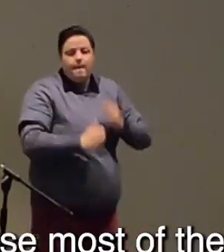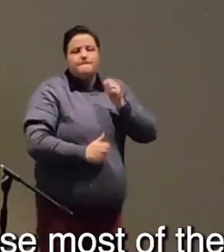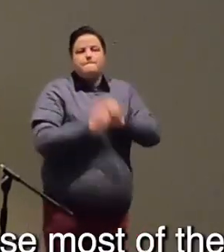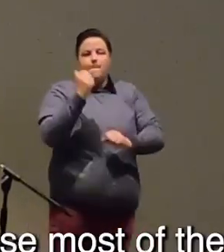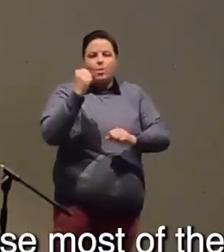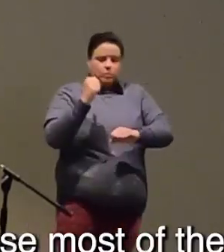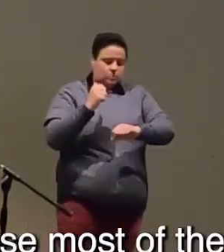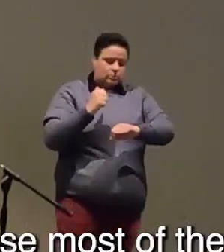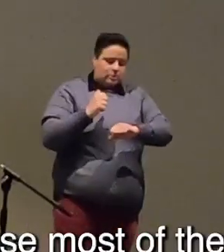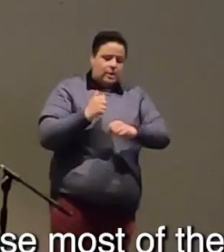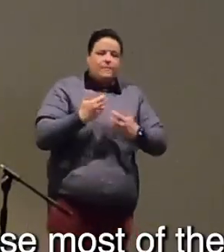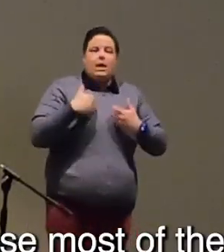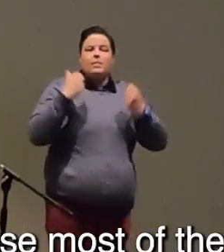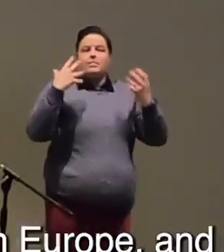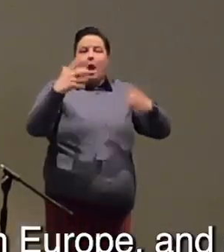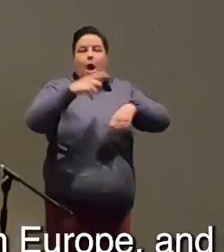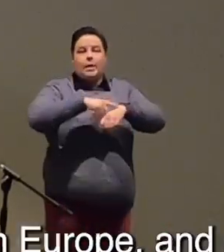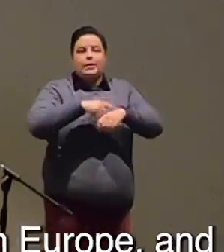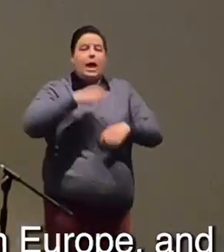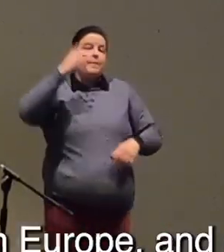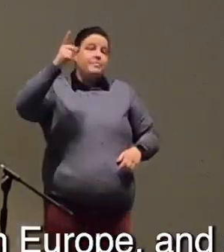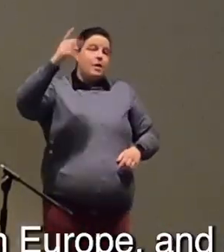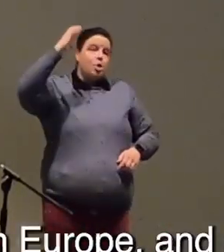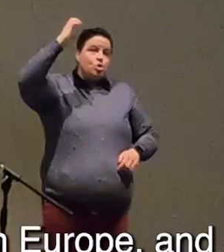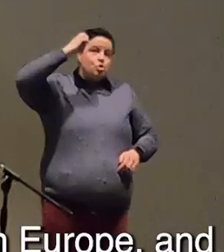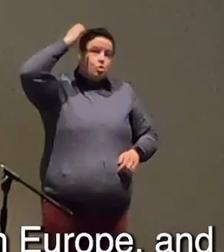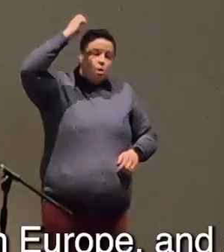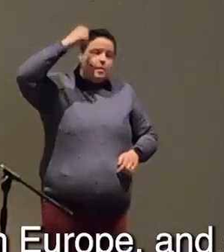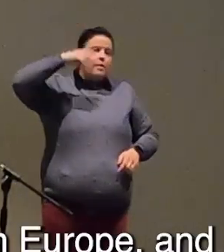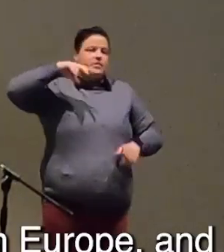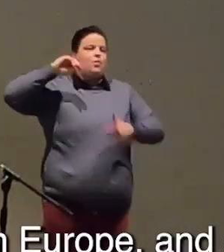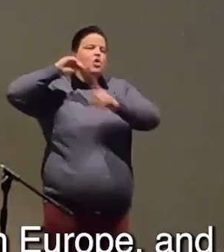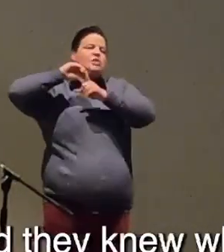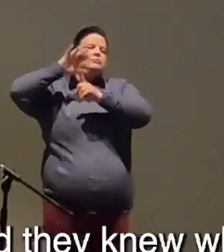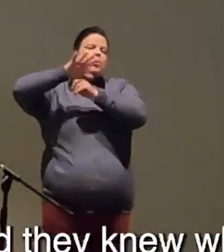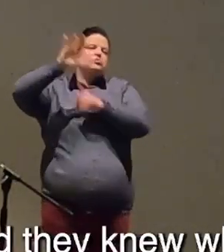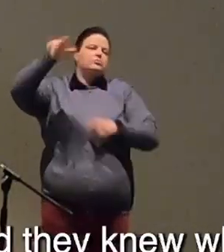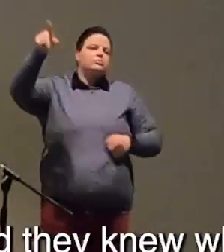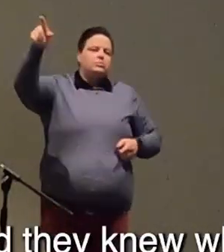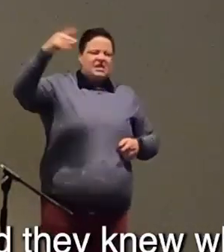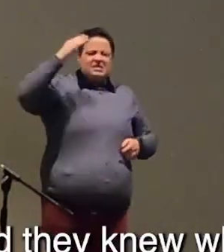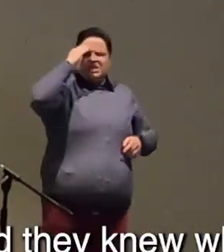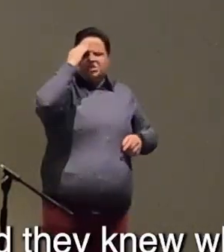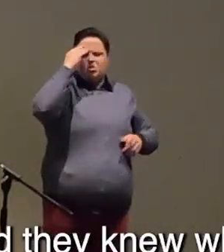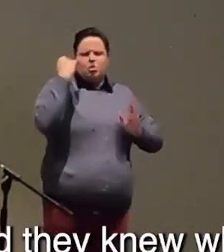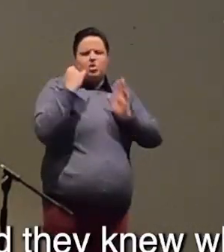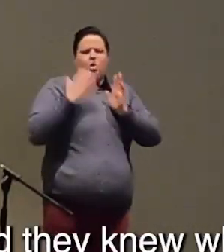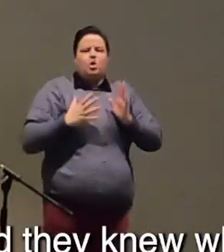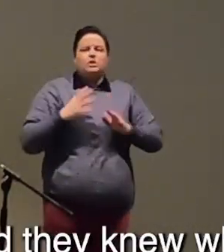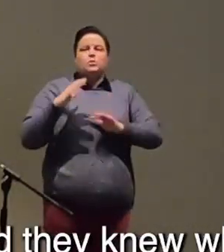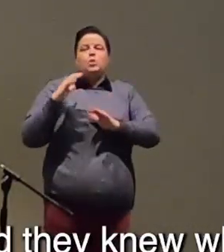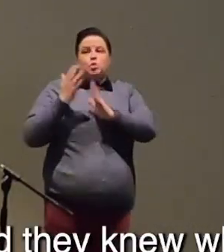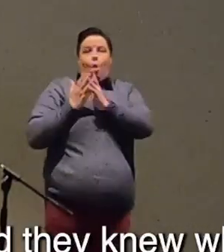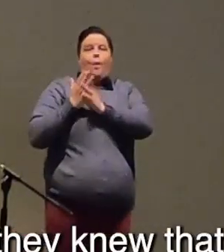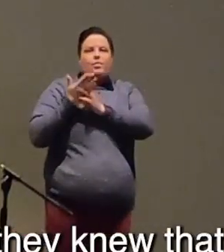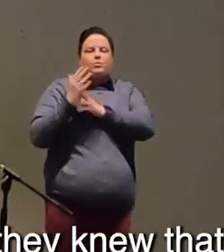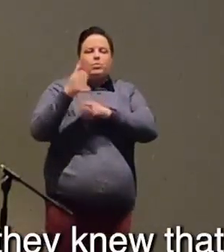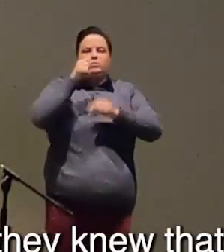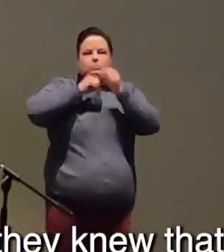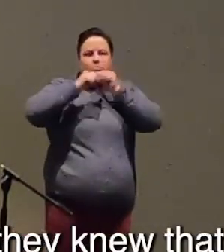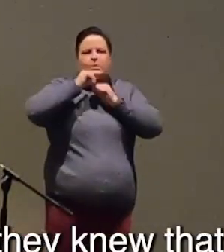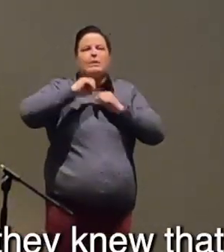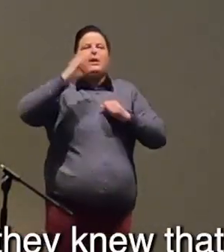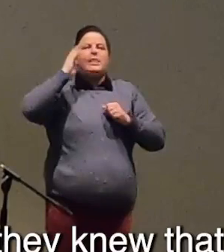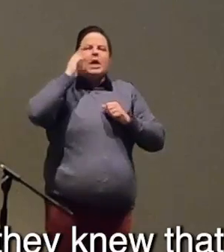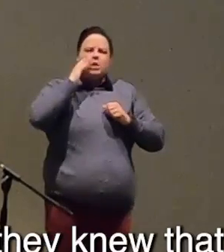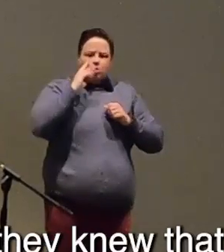of them had spent an extended period of time in Europe, and so they were exposed to that, and they knew what these artists were going through. And they